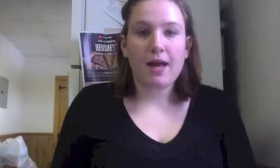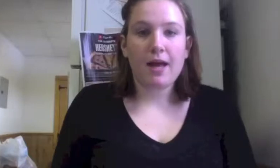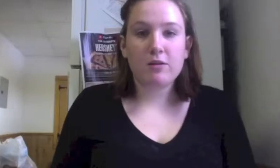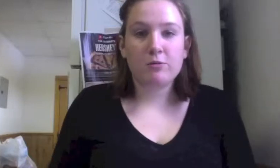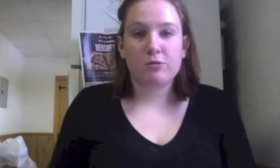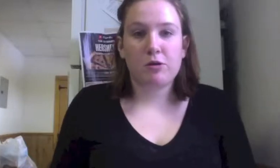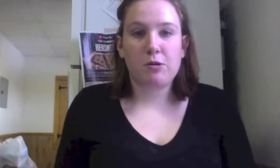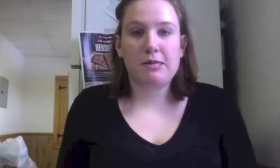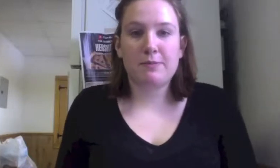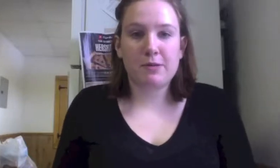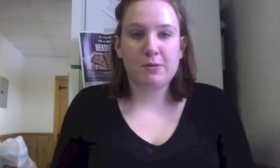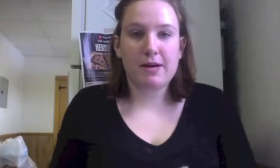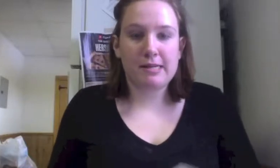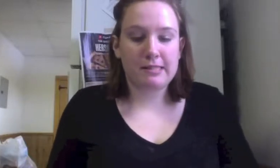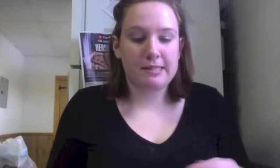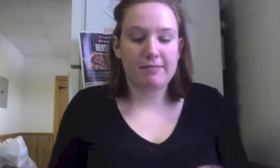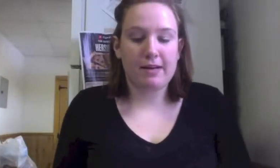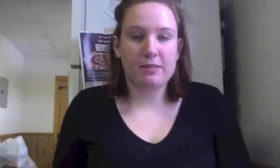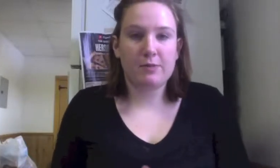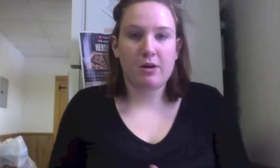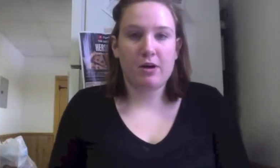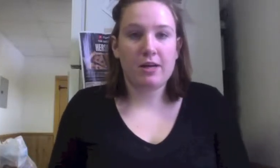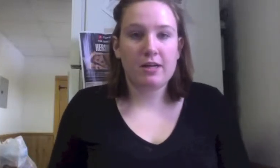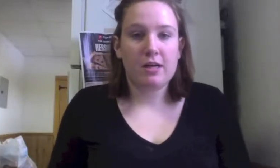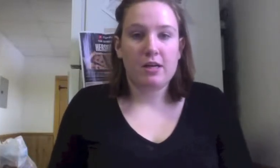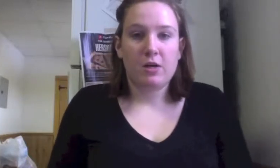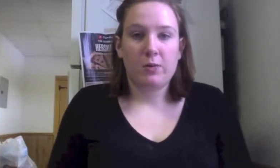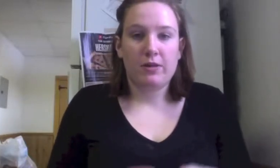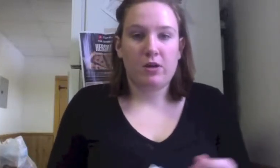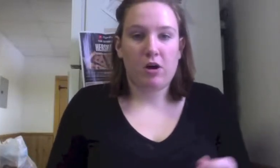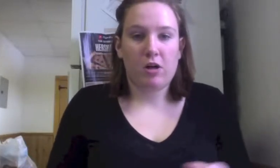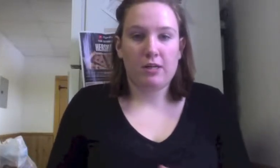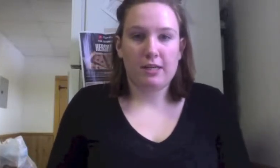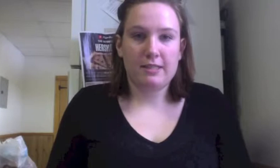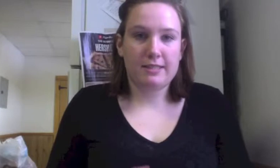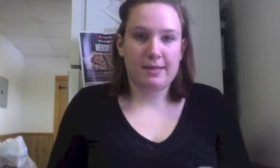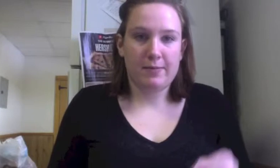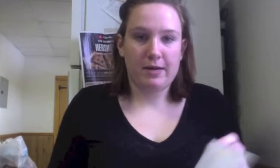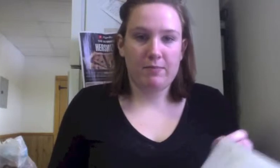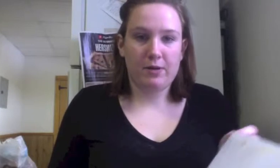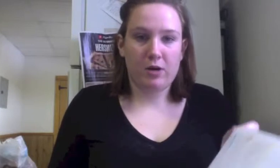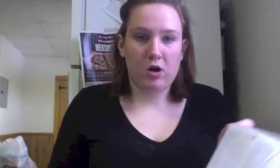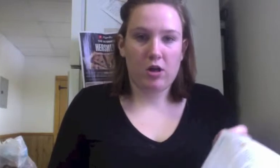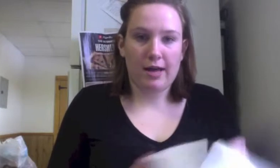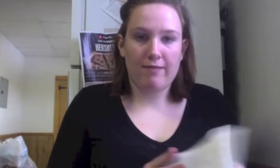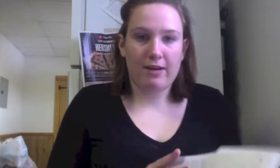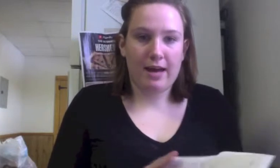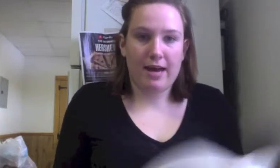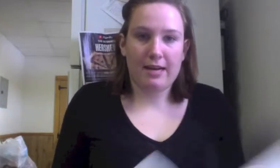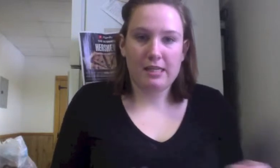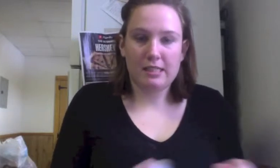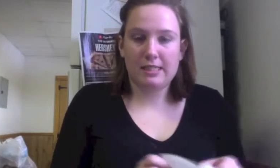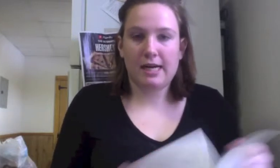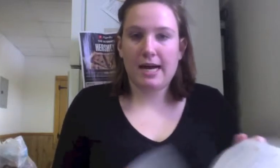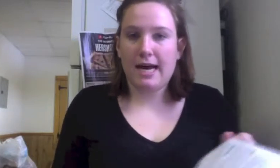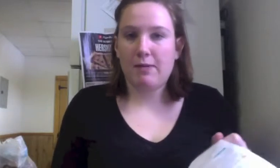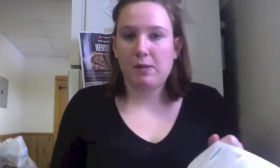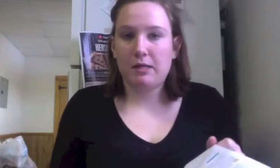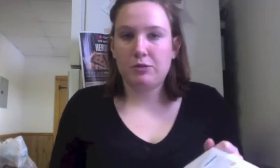Hello! So it's been a while since I've last been on. With the holidays coming up and all, I haven't had time